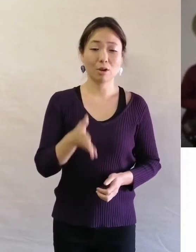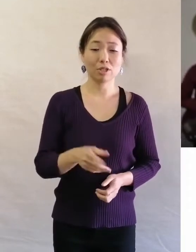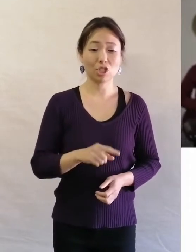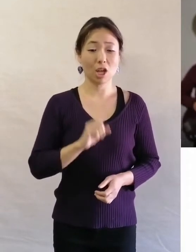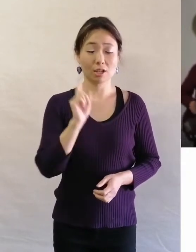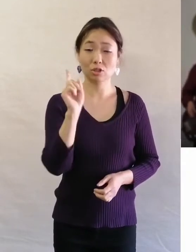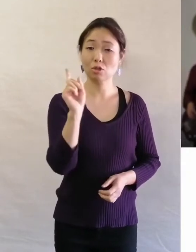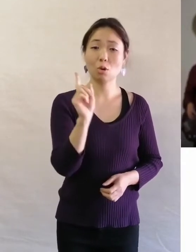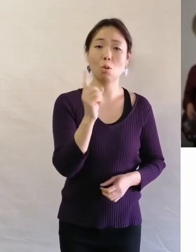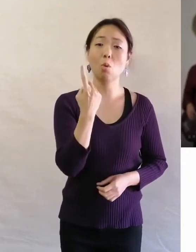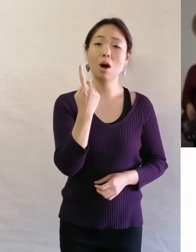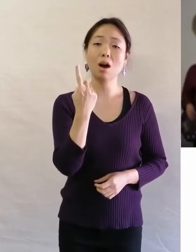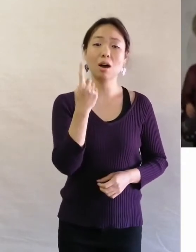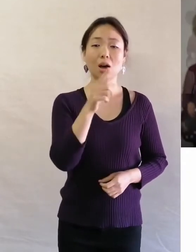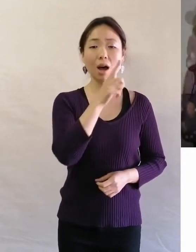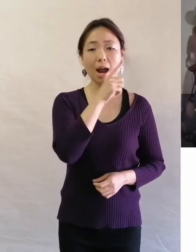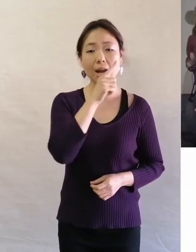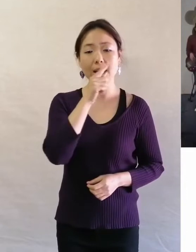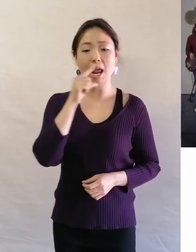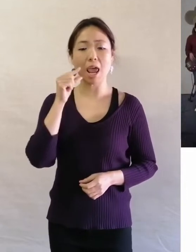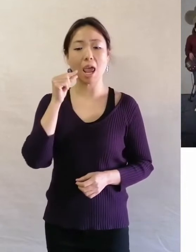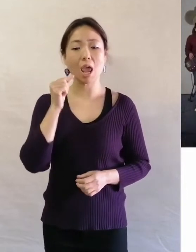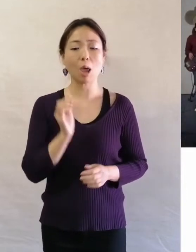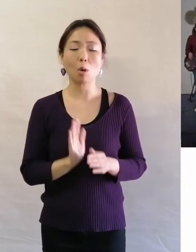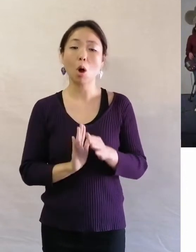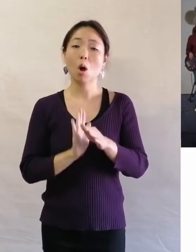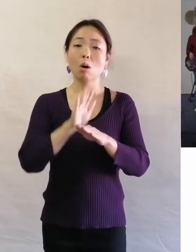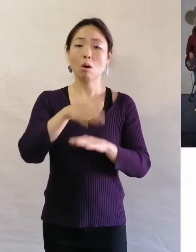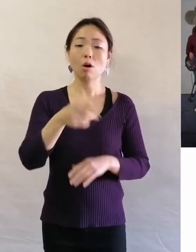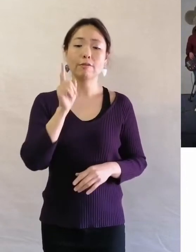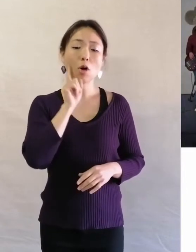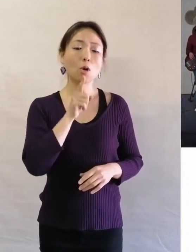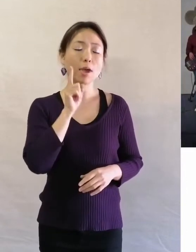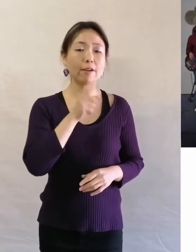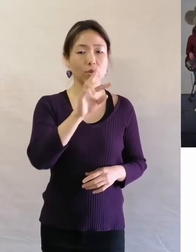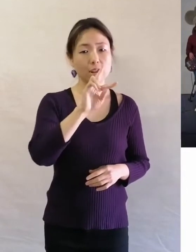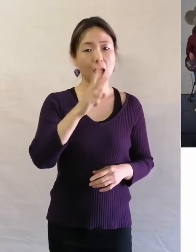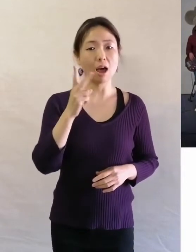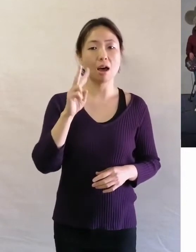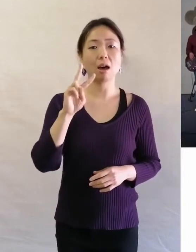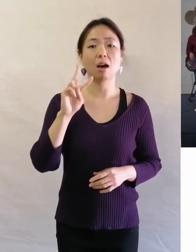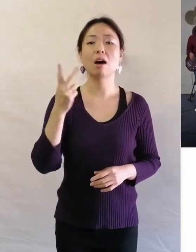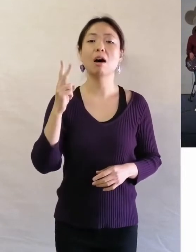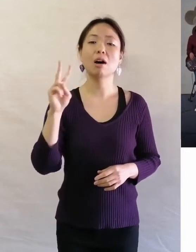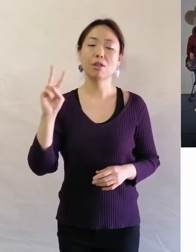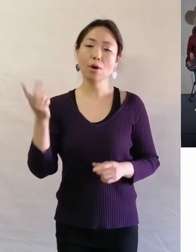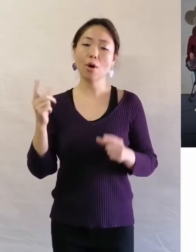There is just one name over every.